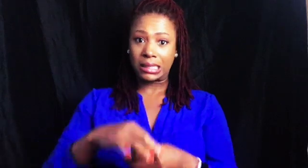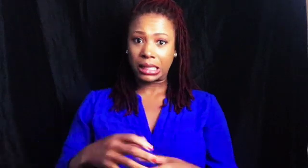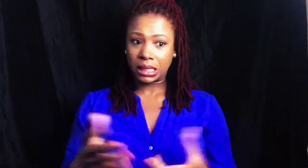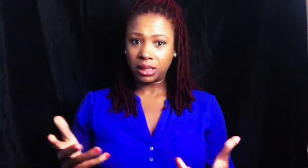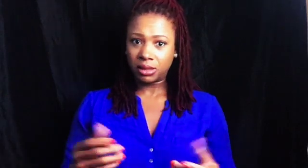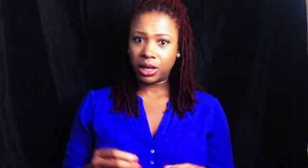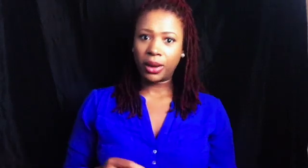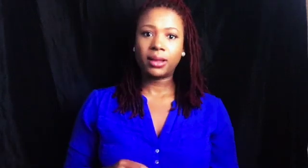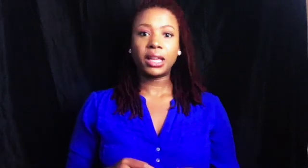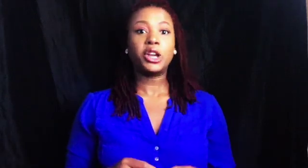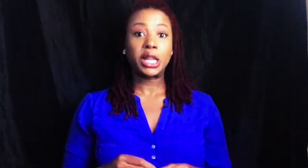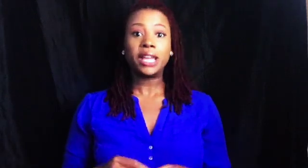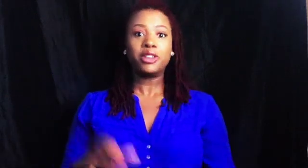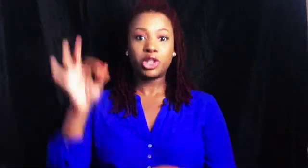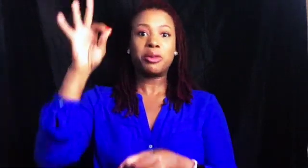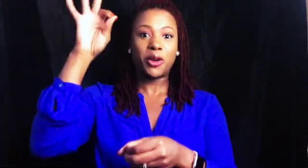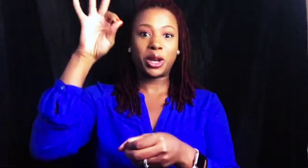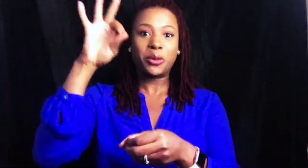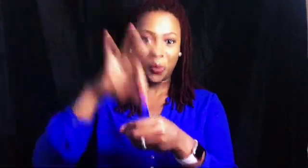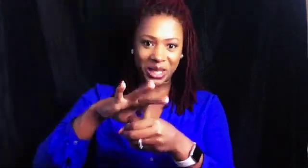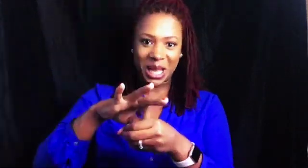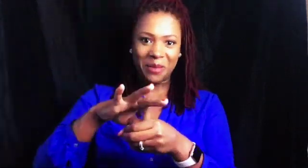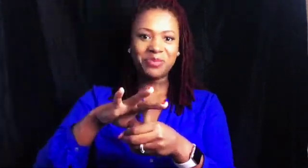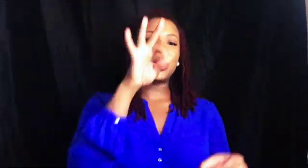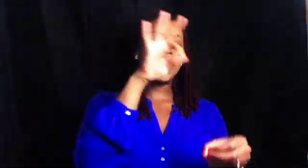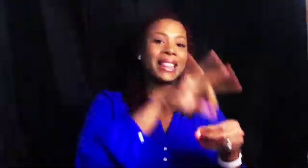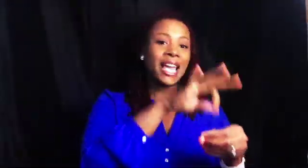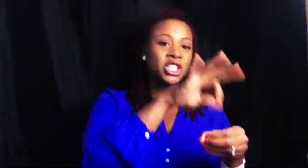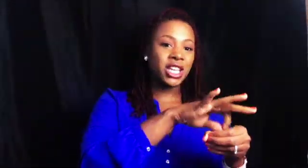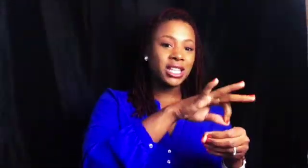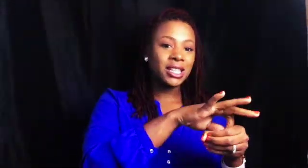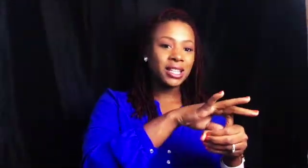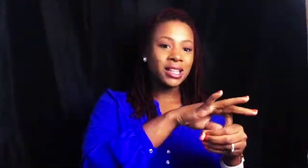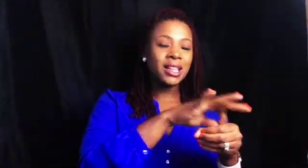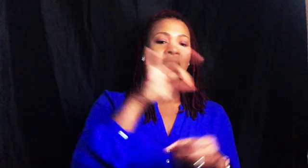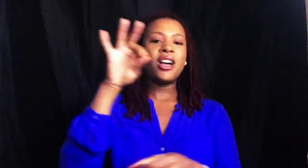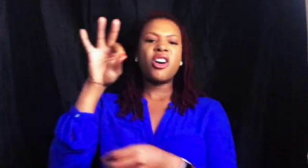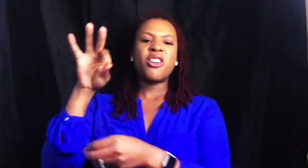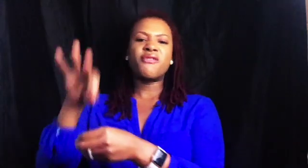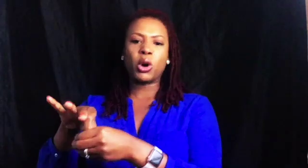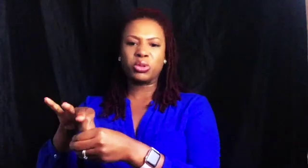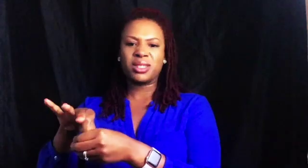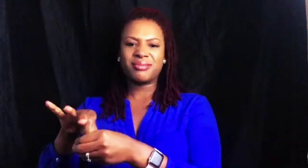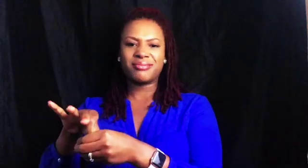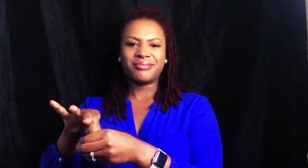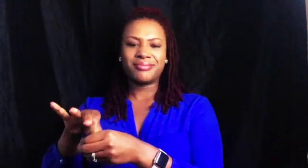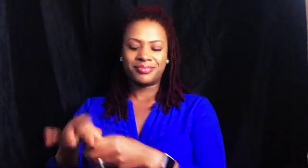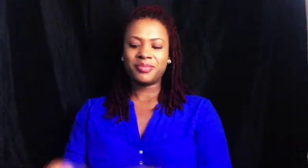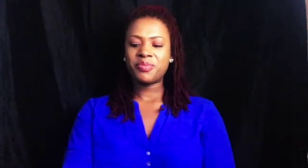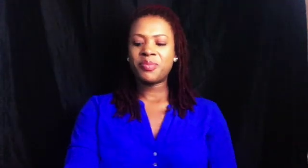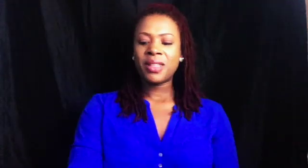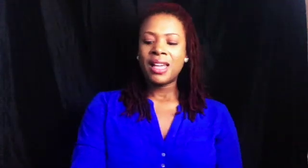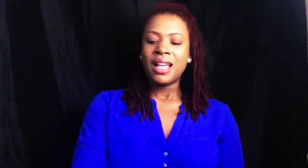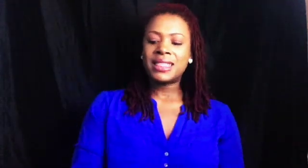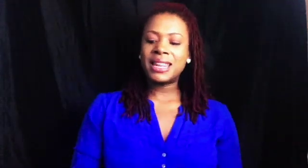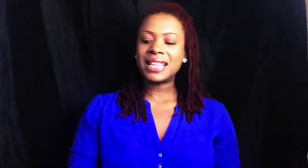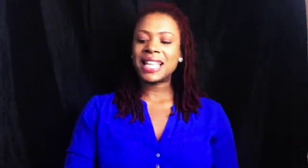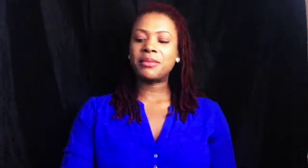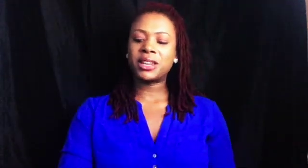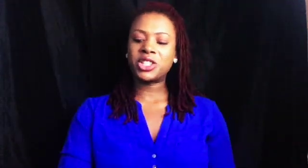Technically, anyway, legally, you should be voting one time. So election, vote. The next time I'm going to show you